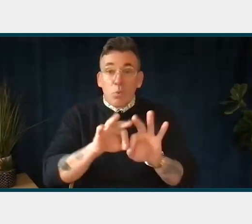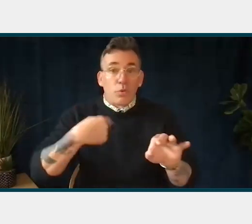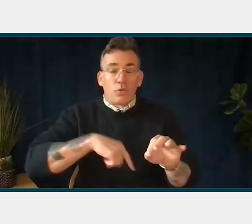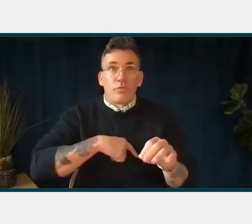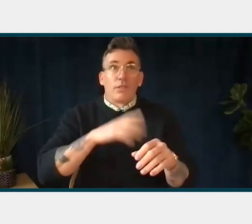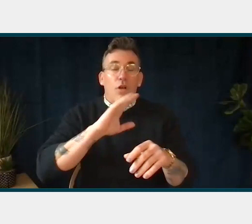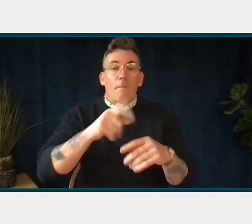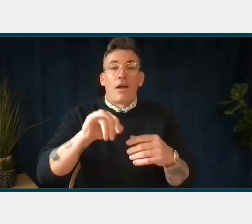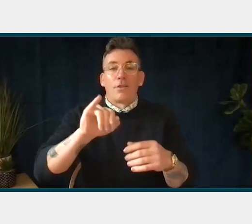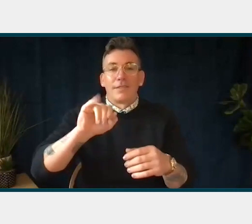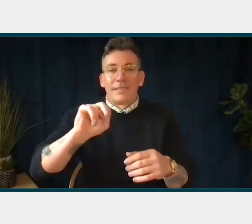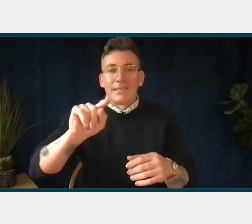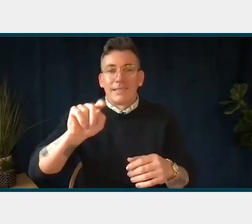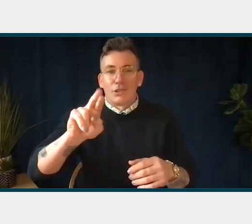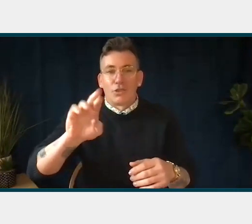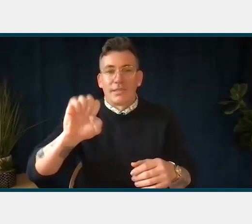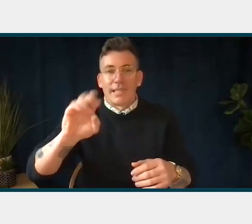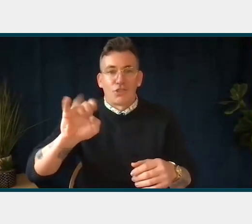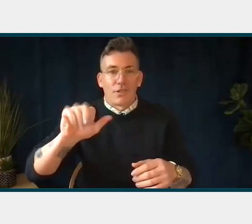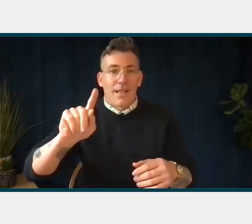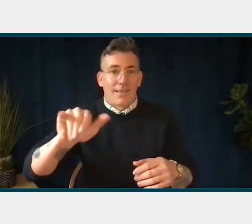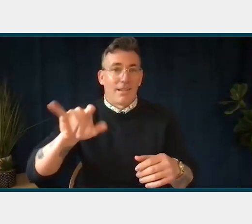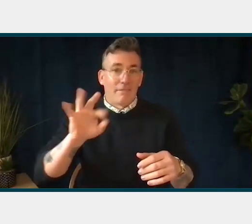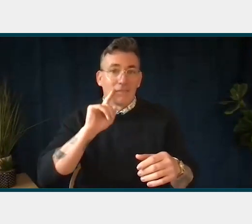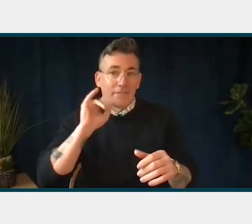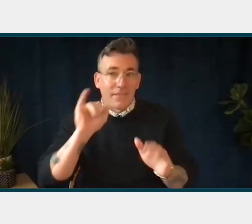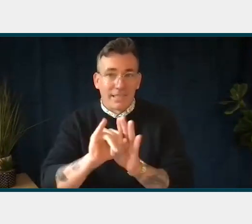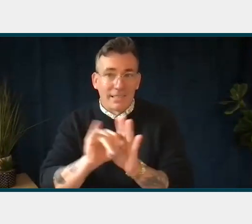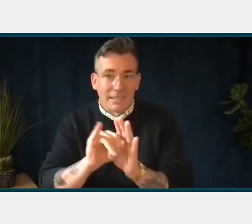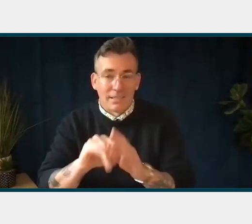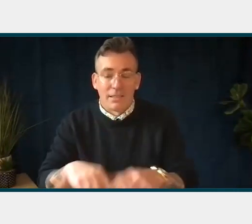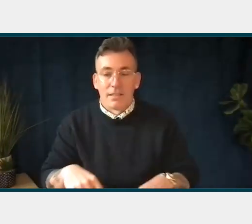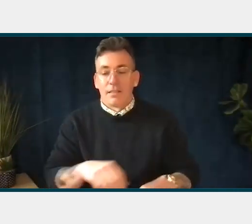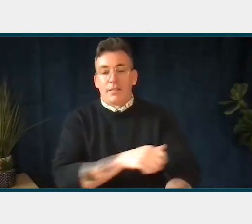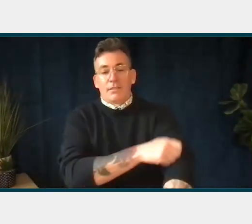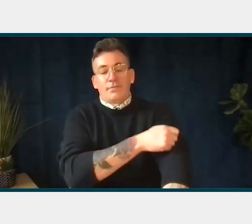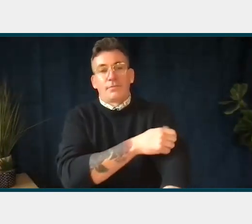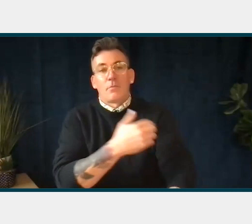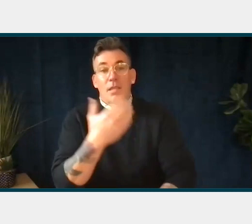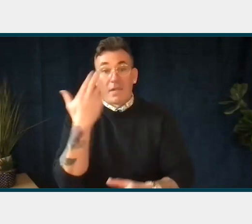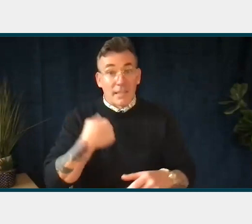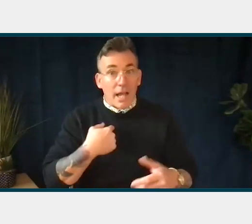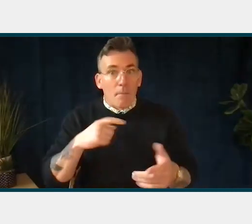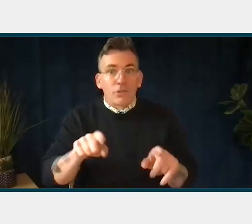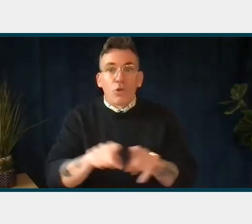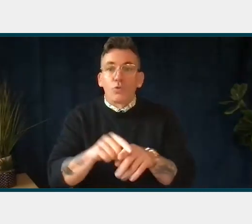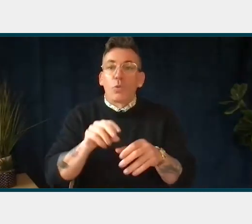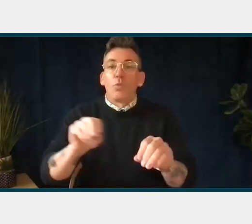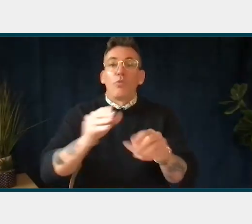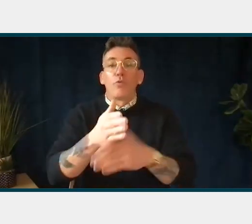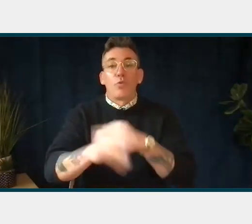background. And I think it's really important to me when we're talking about the intersectionality of deaf